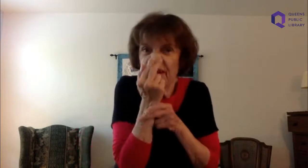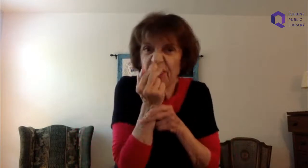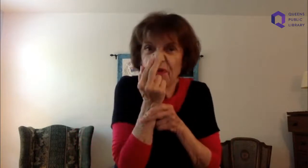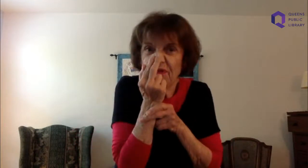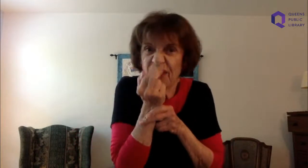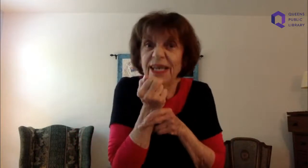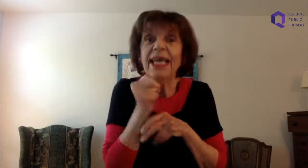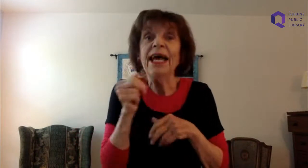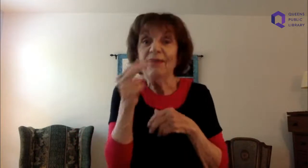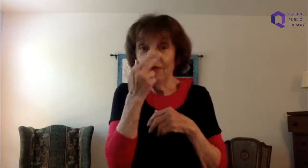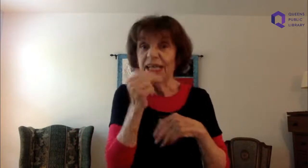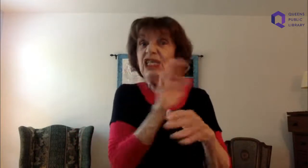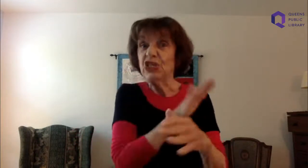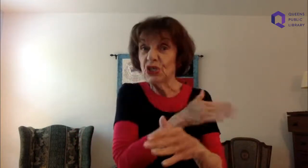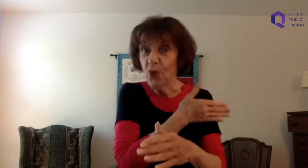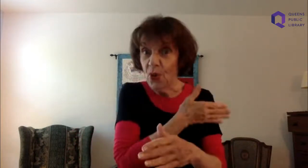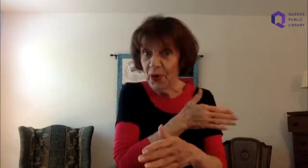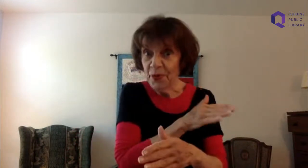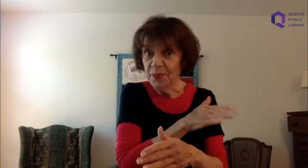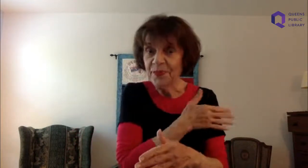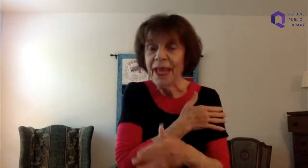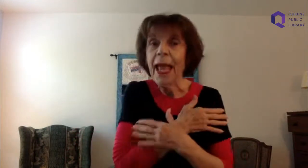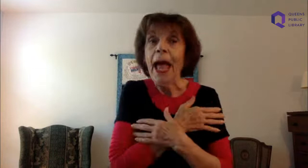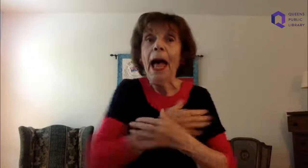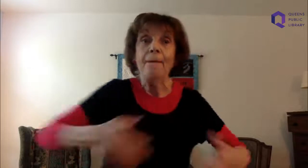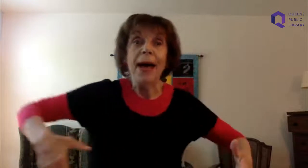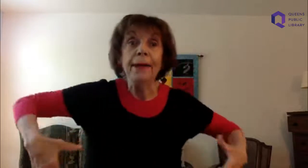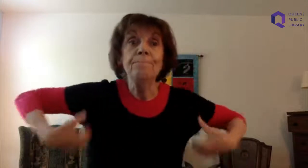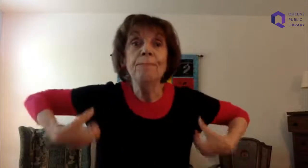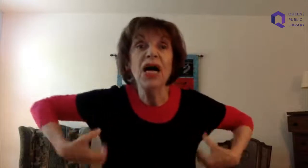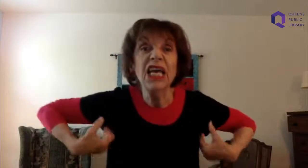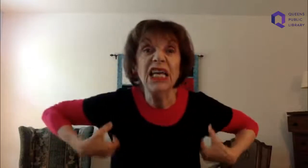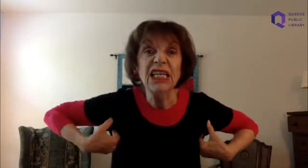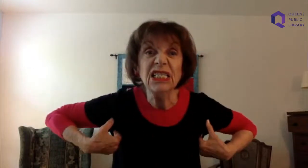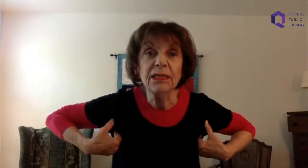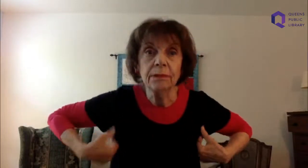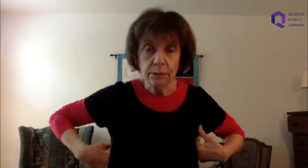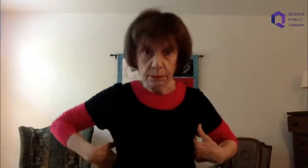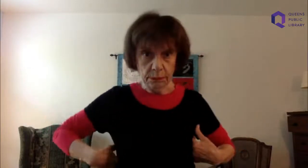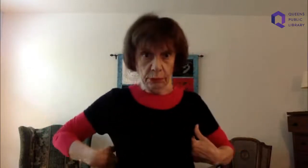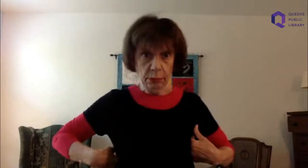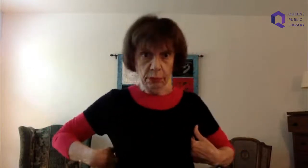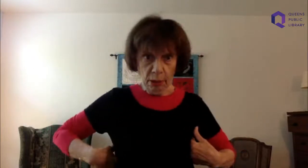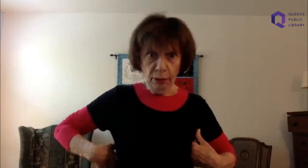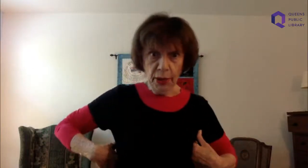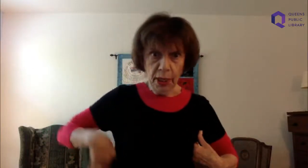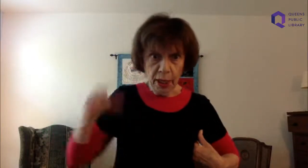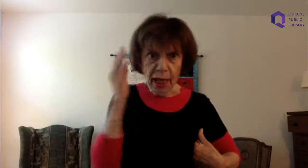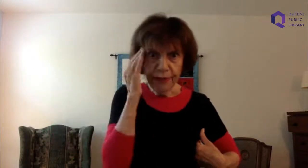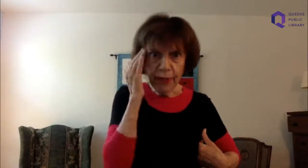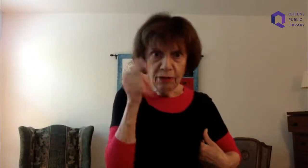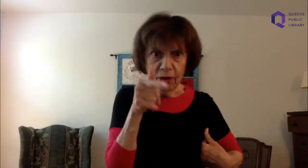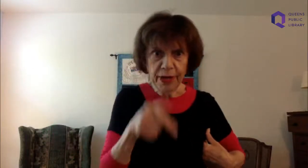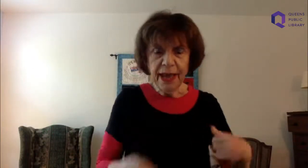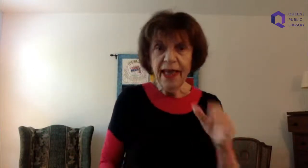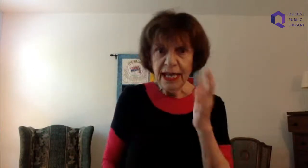very funny, funny song about monkeys. Oh yeah, I think you know it. It's